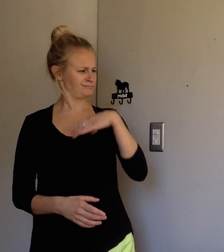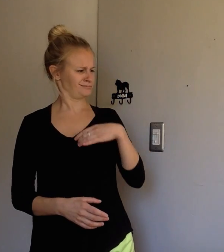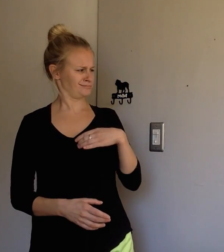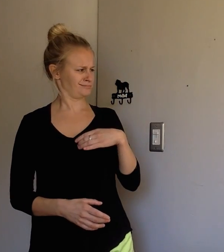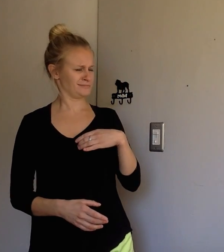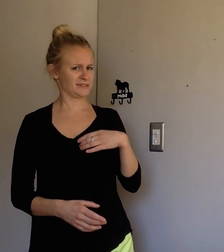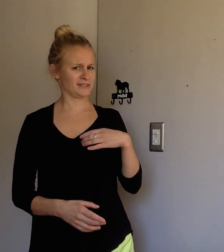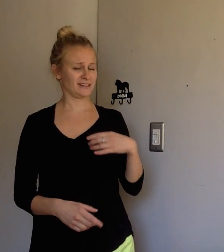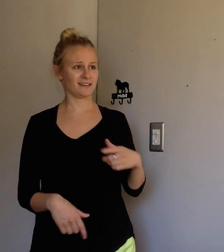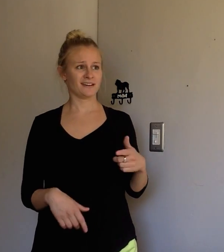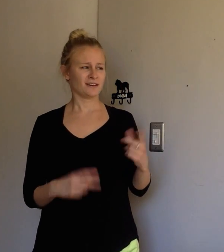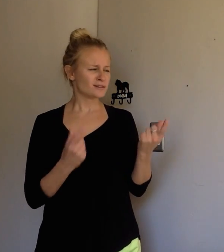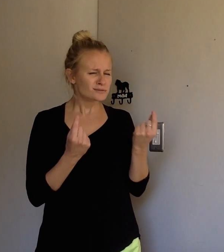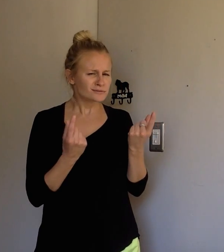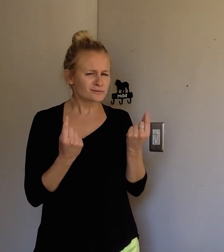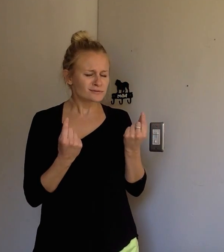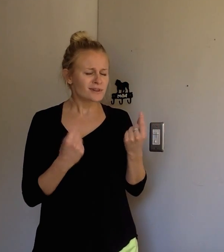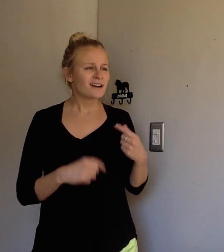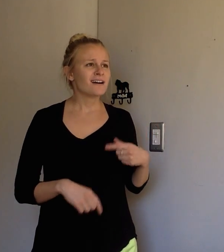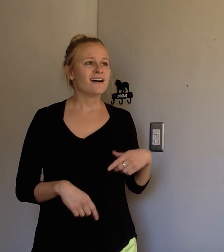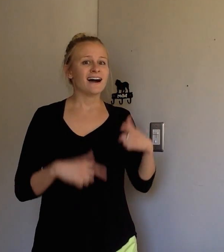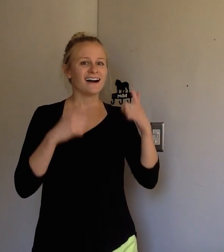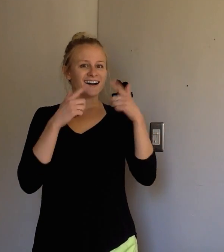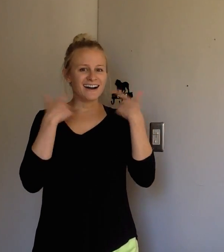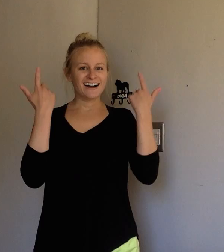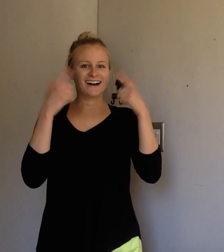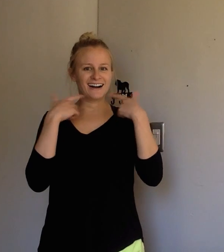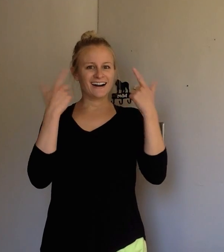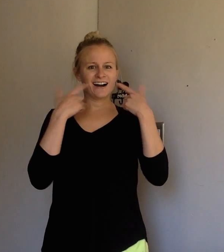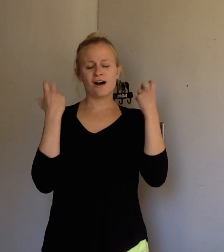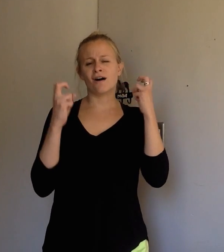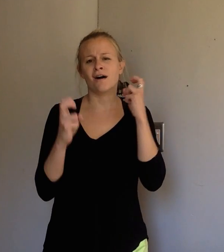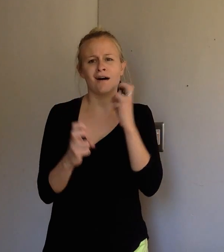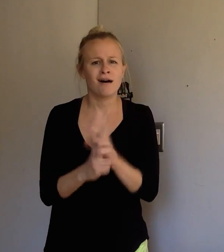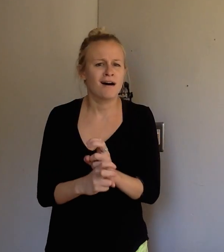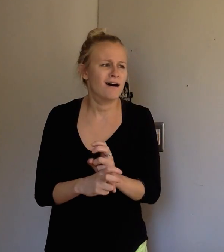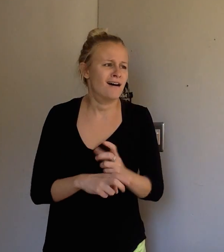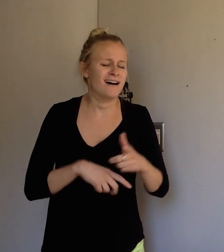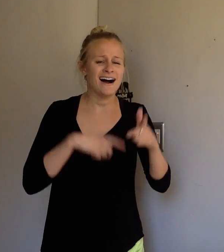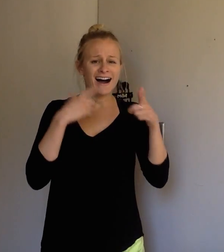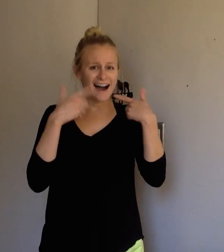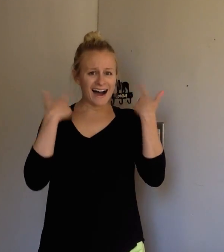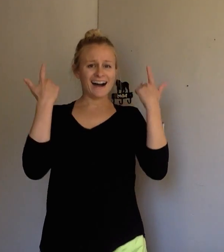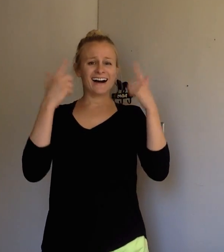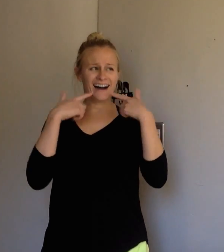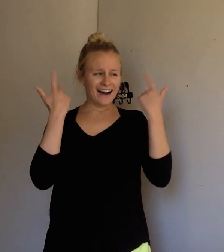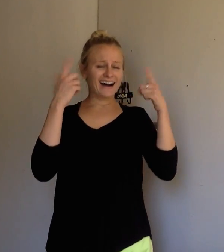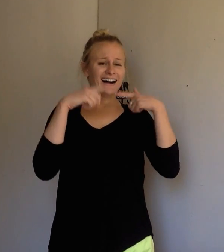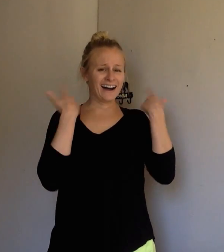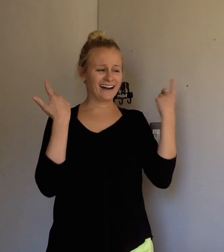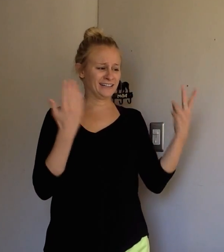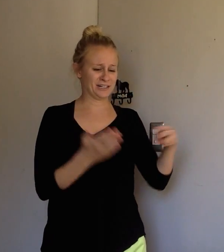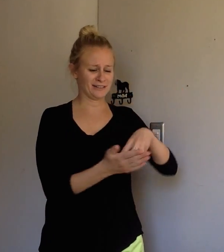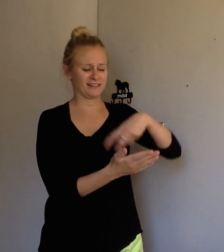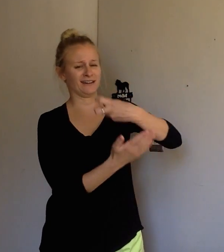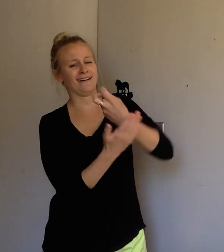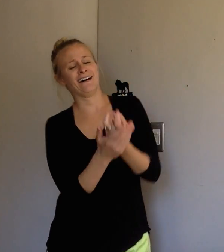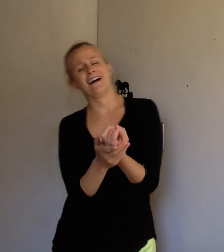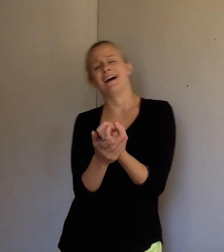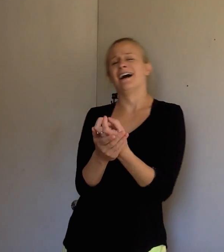laughing very, very hard. They were lying on the floor laughing. They were screaming with laughter. I did not know what they were